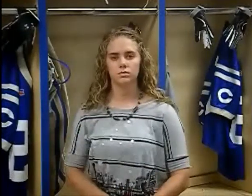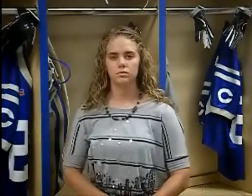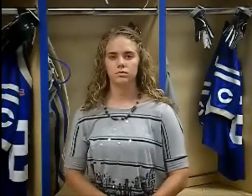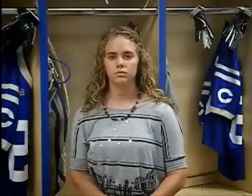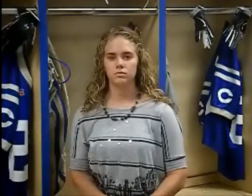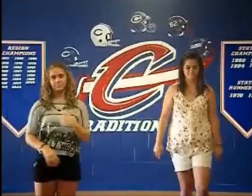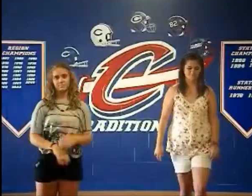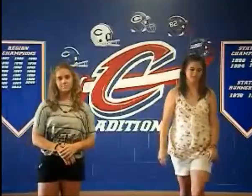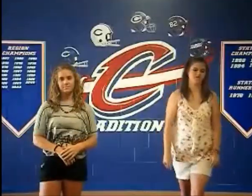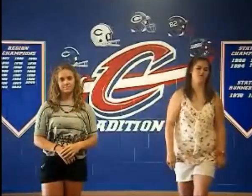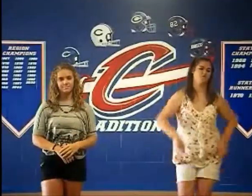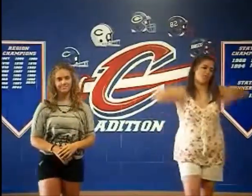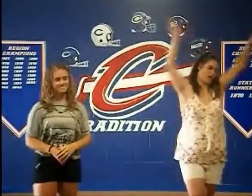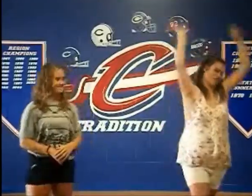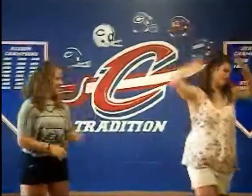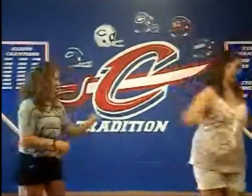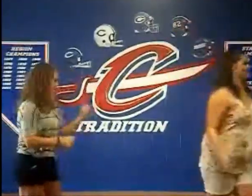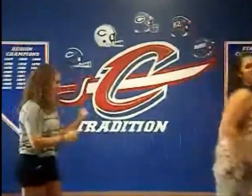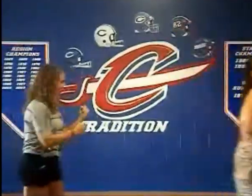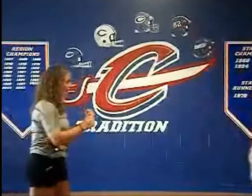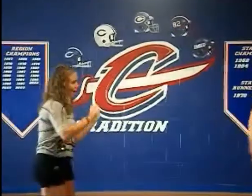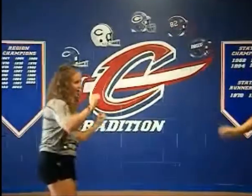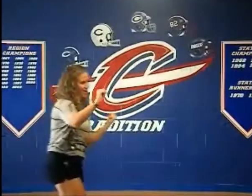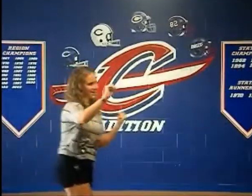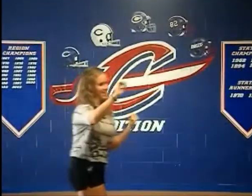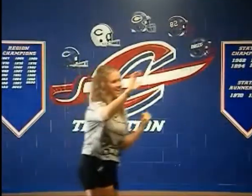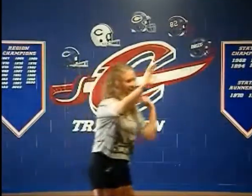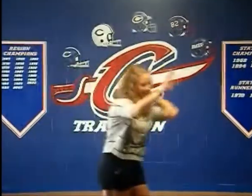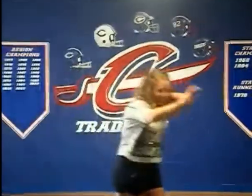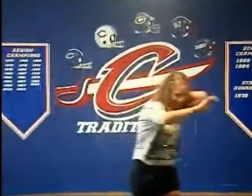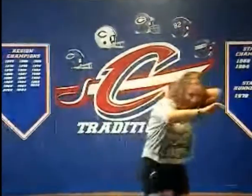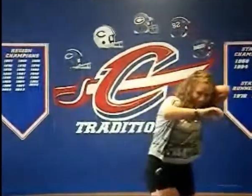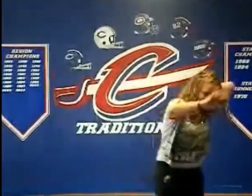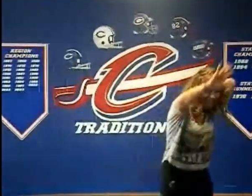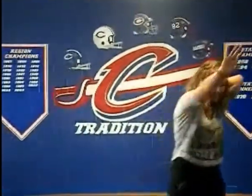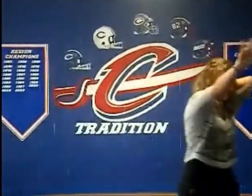friends We'll raise some hell What a blacktop Yeah Yeah Yeah Oh yeah Yeah